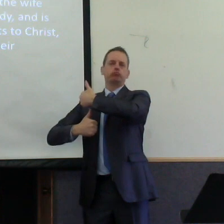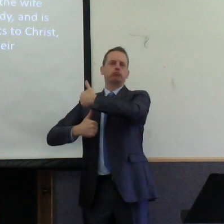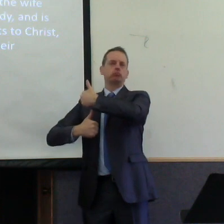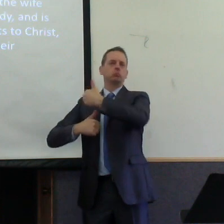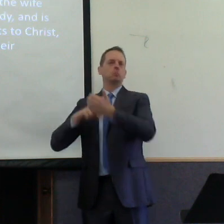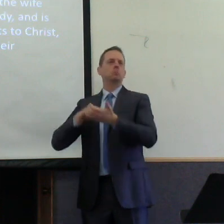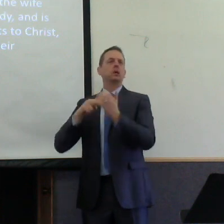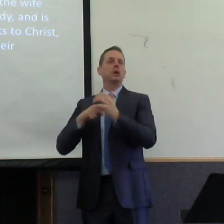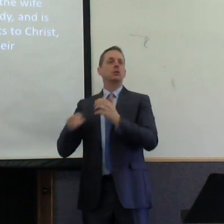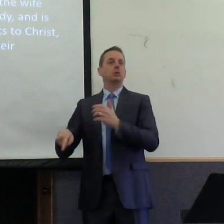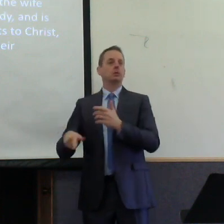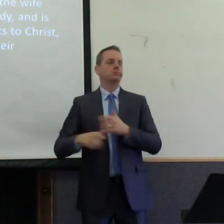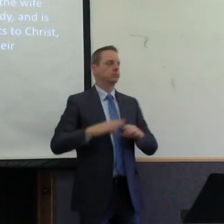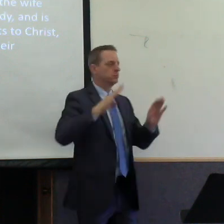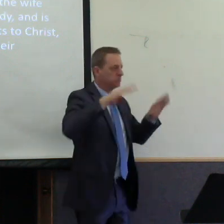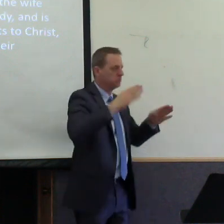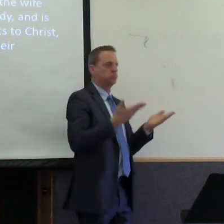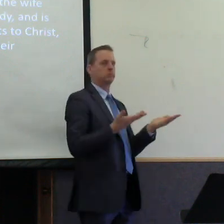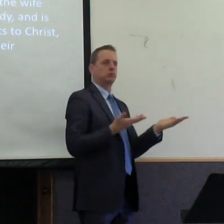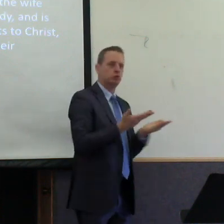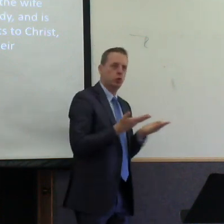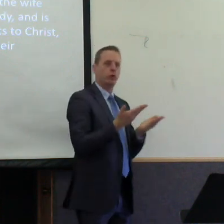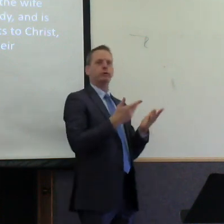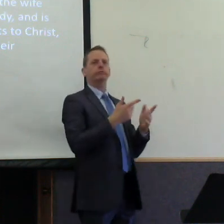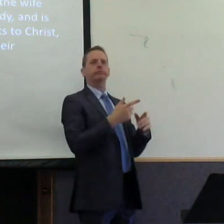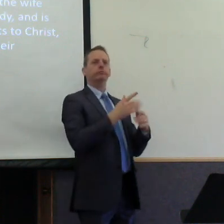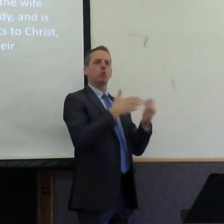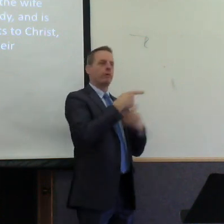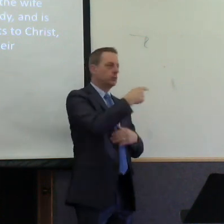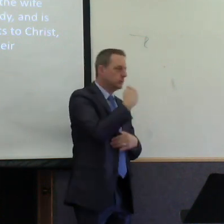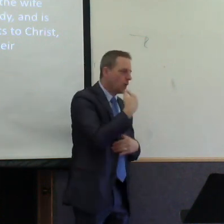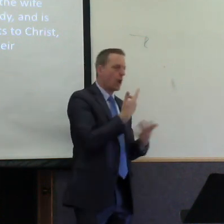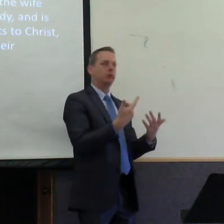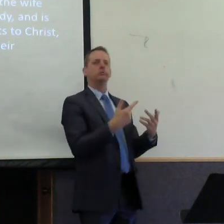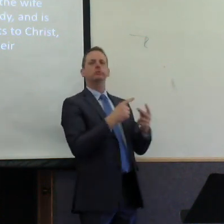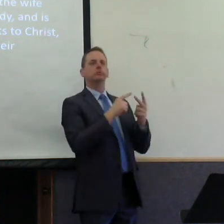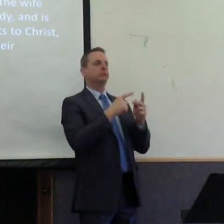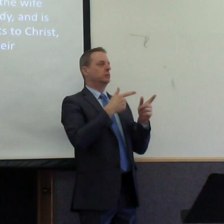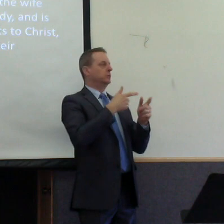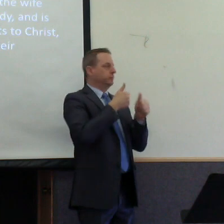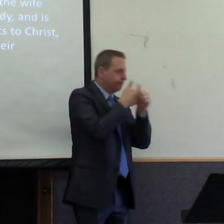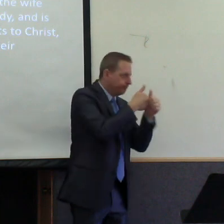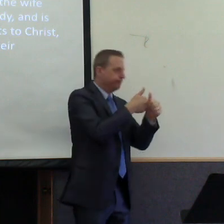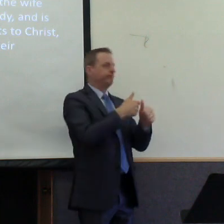the wife is $1,000. She has cow to him and everything he gets.